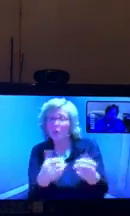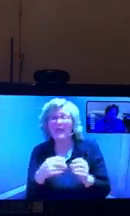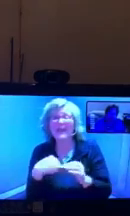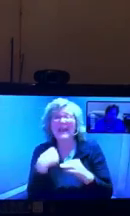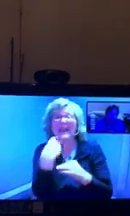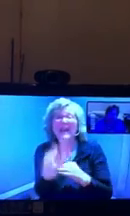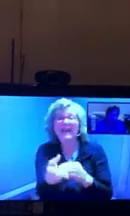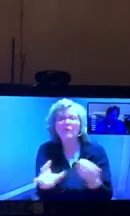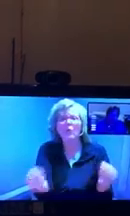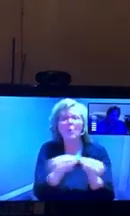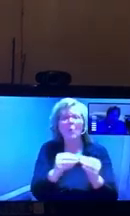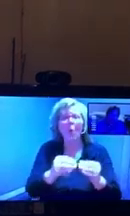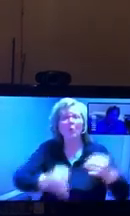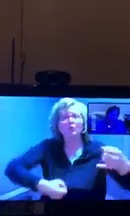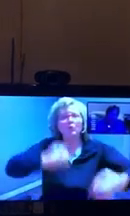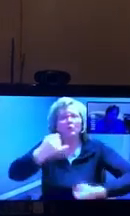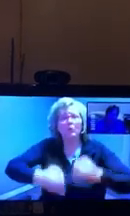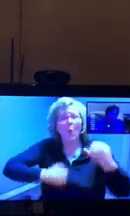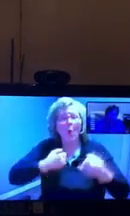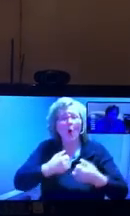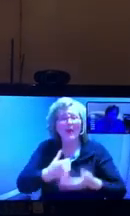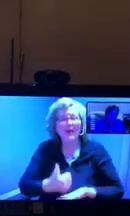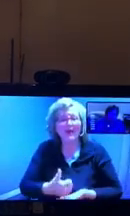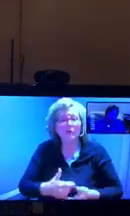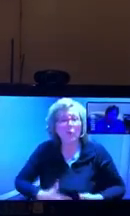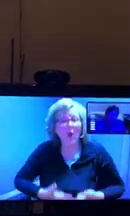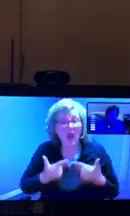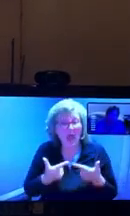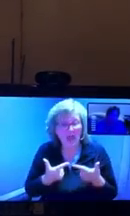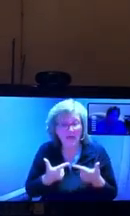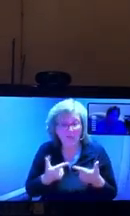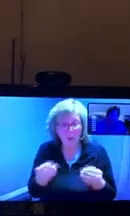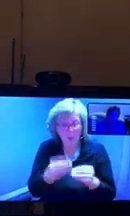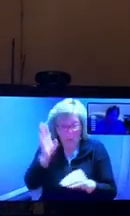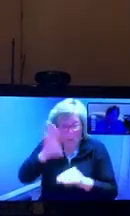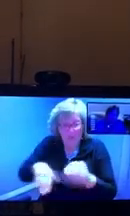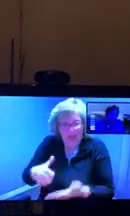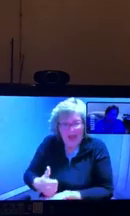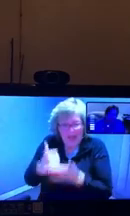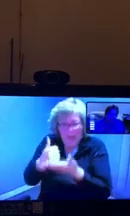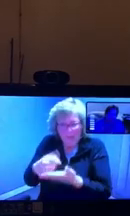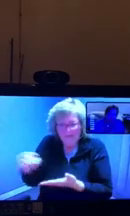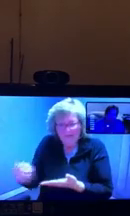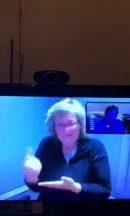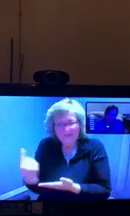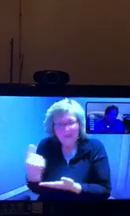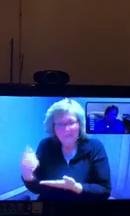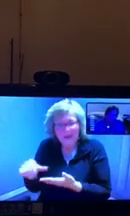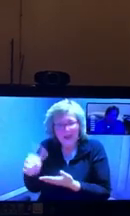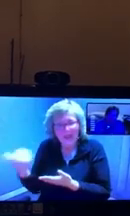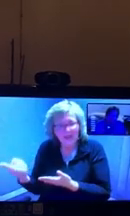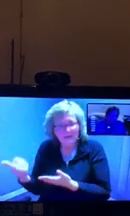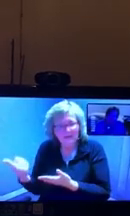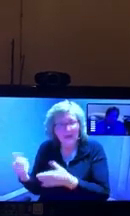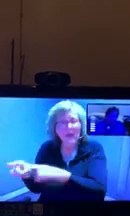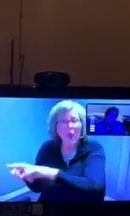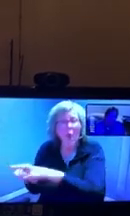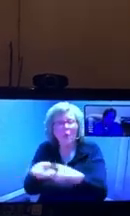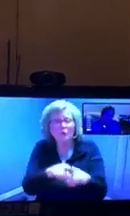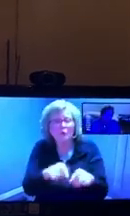in your life than to help the underprivileged around the world and also have a platform to fund your own personal projects? Now, think about that for a